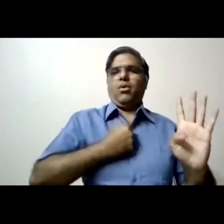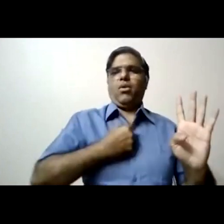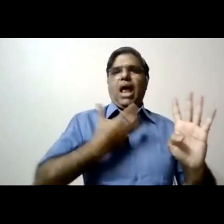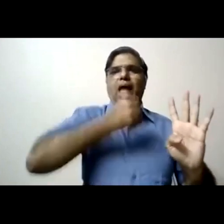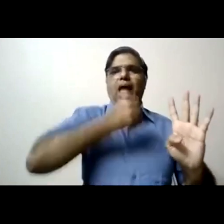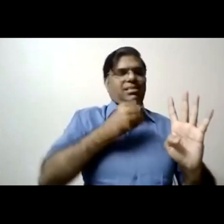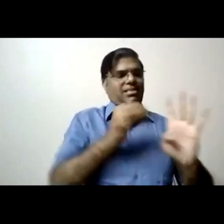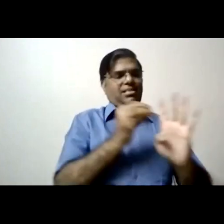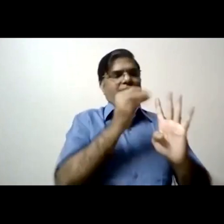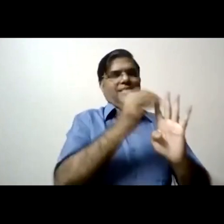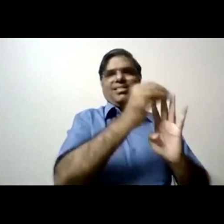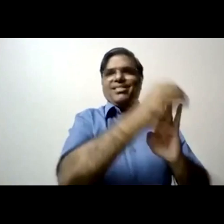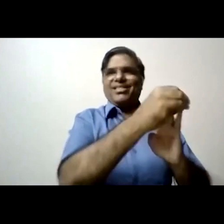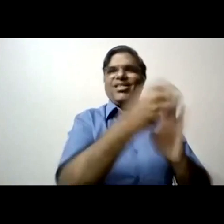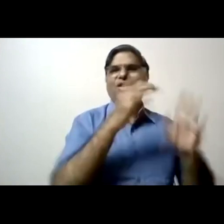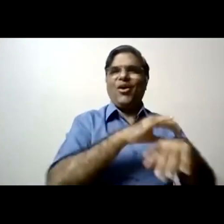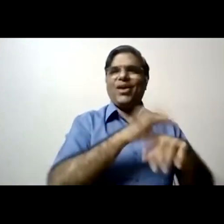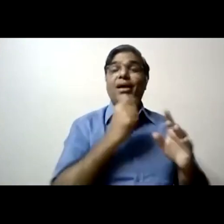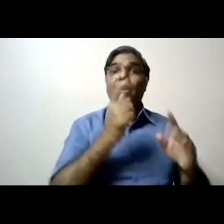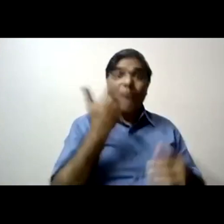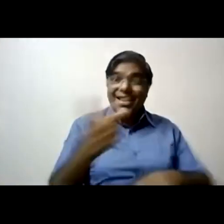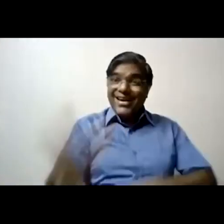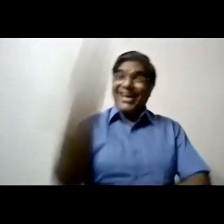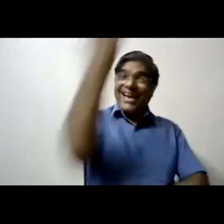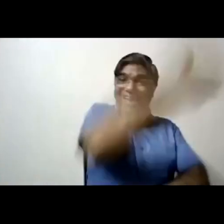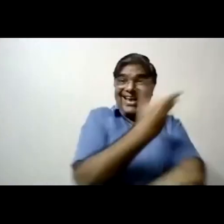the register member for that.